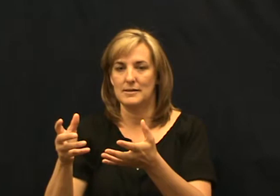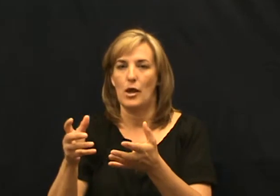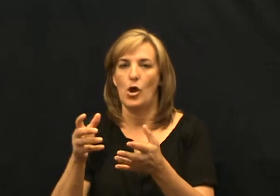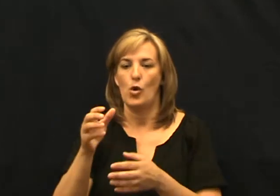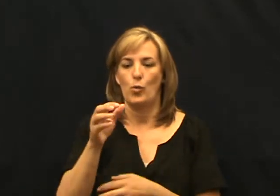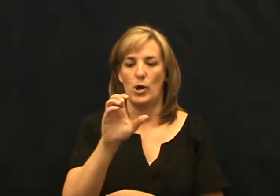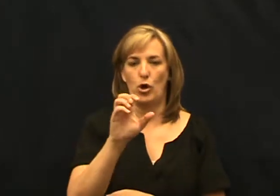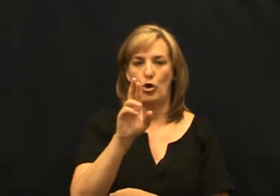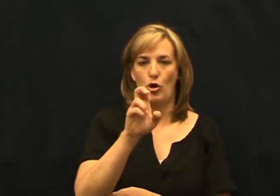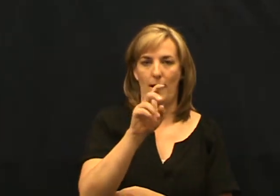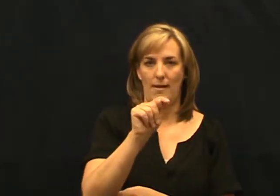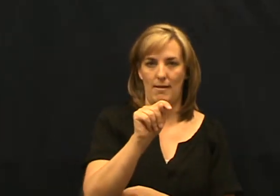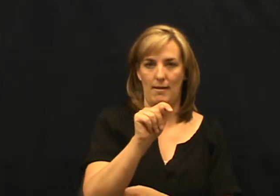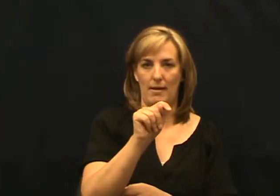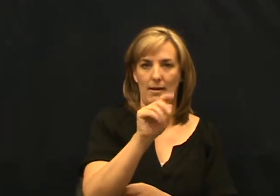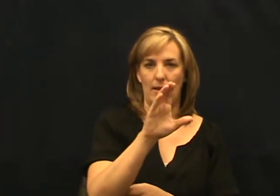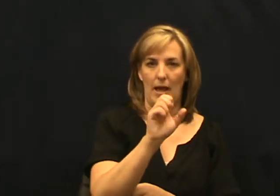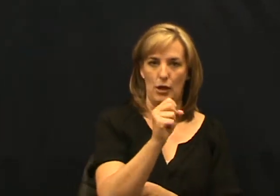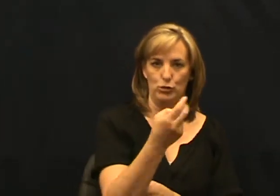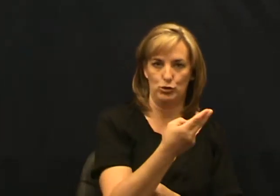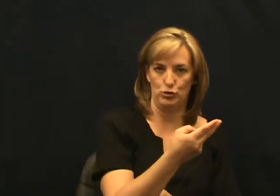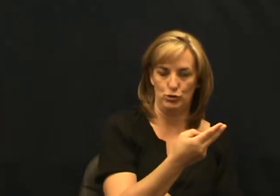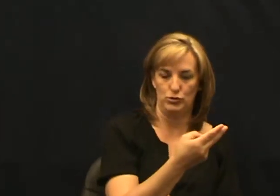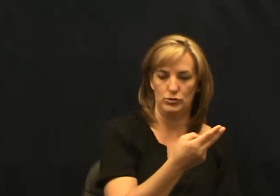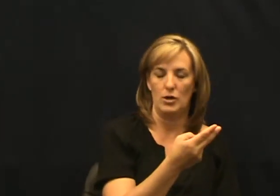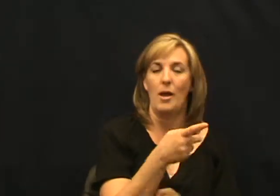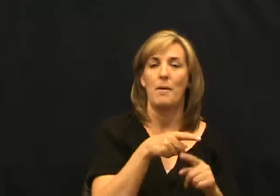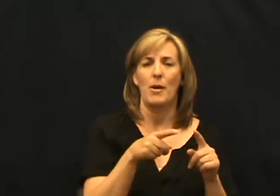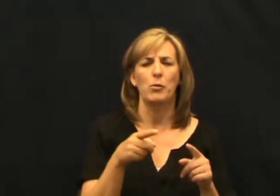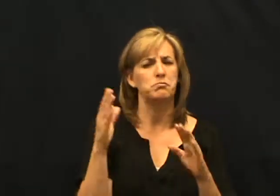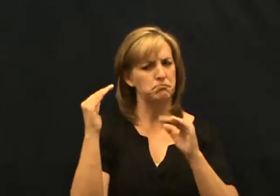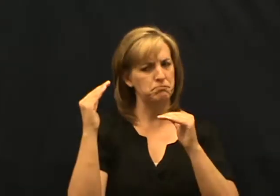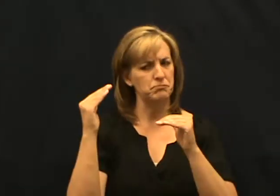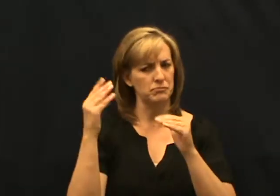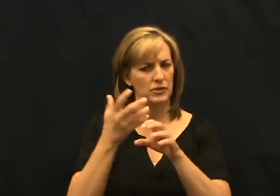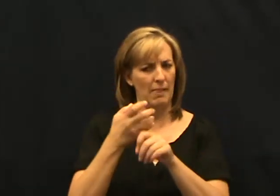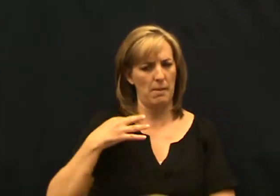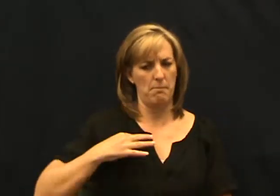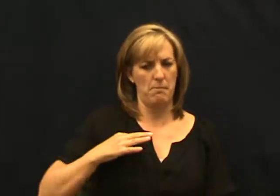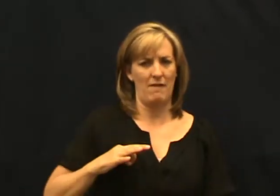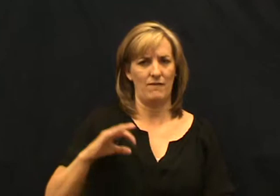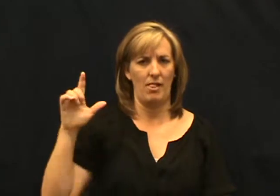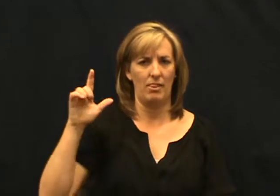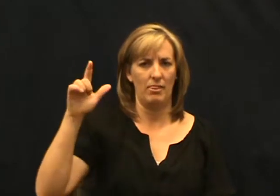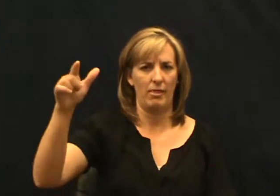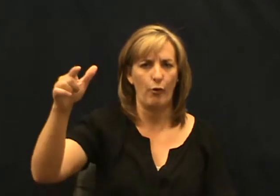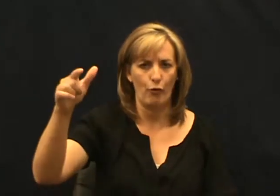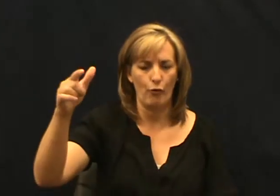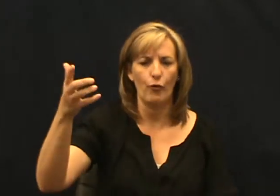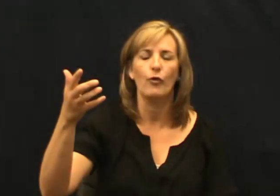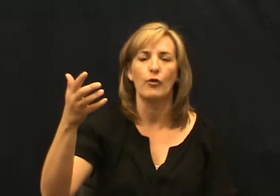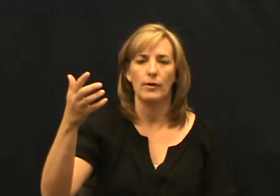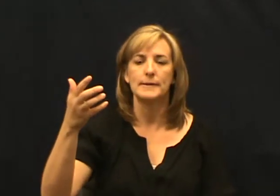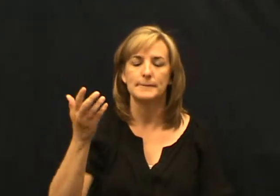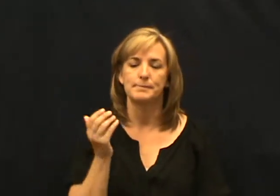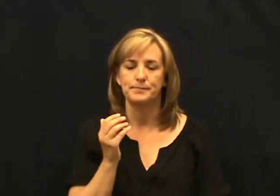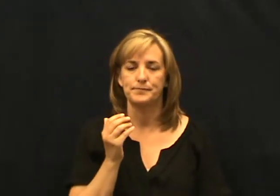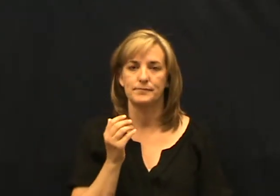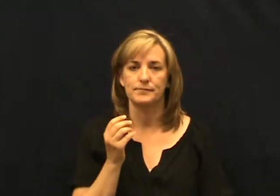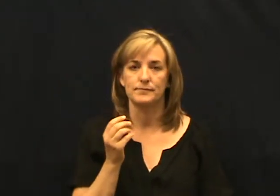we expect to be able to get the benefit of that expense later on. And finally, that little 3